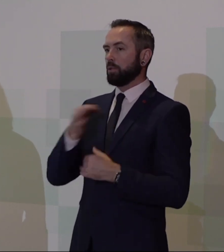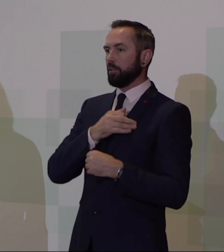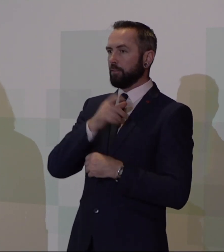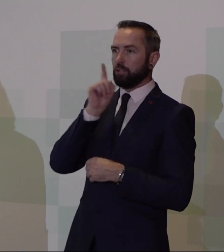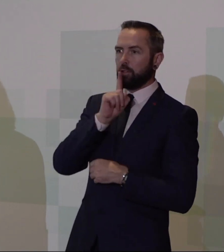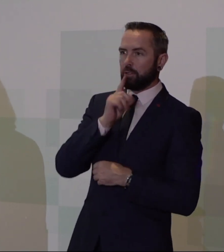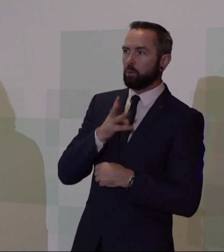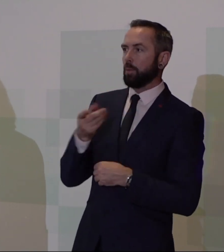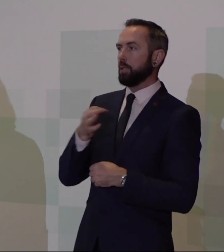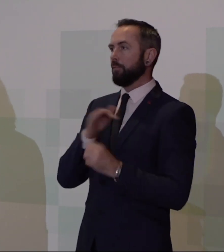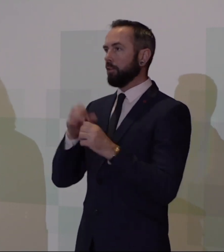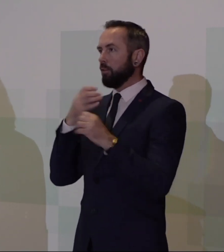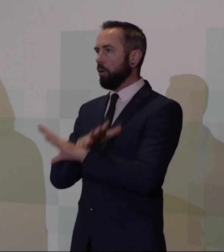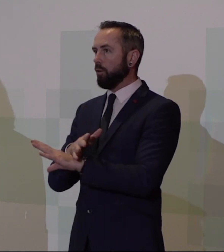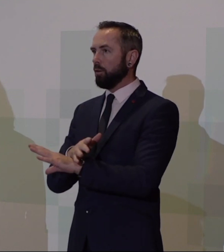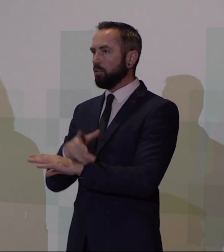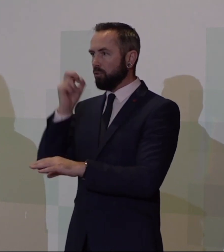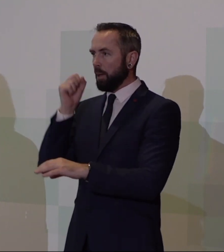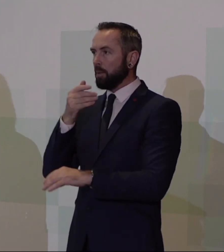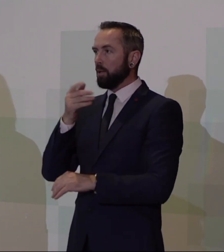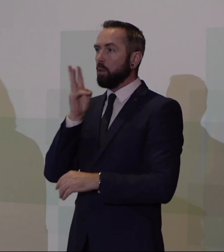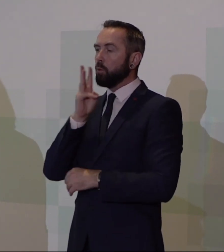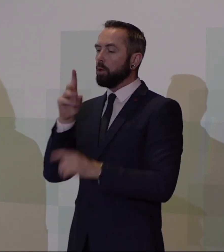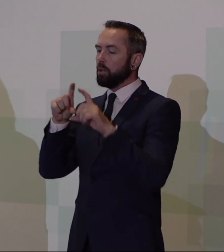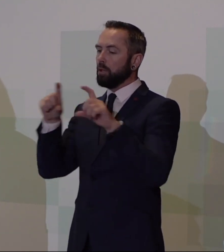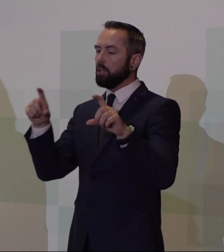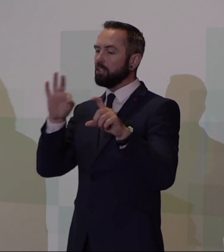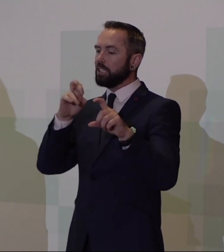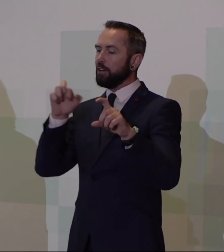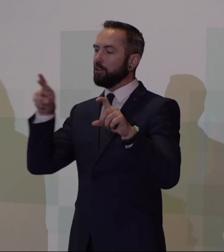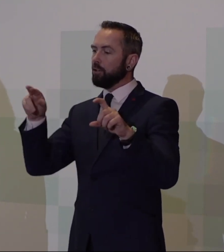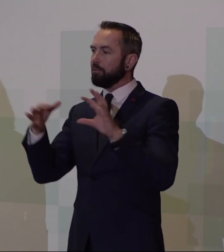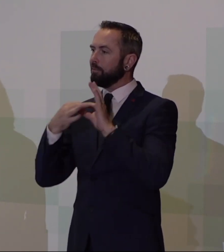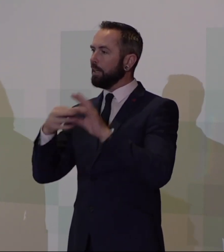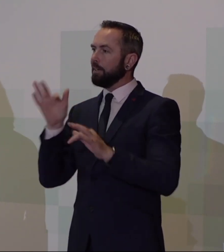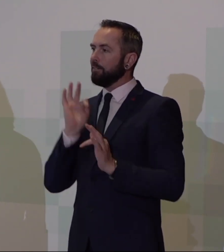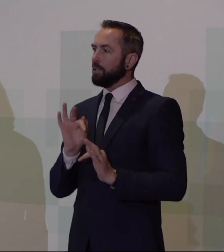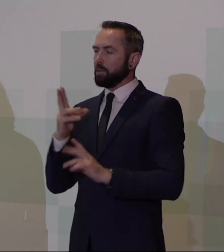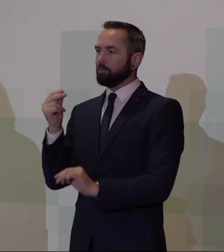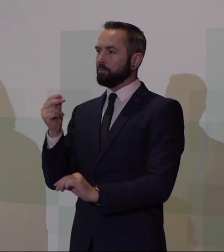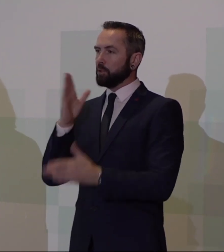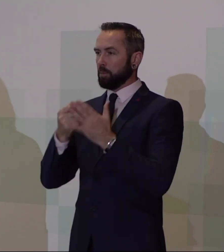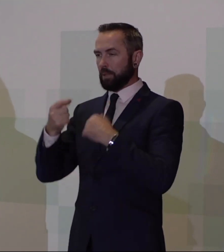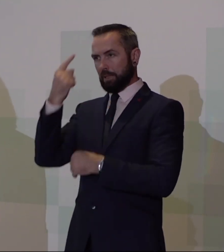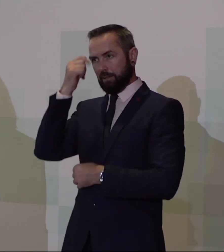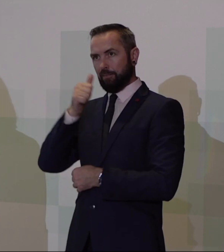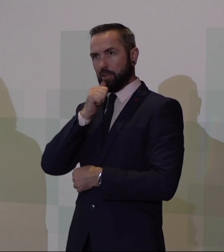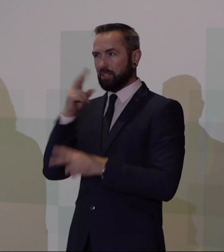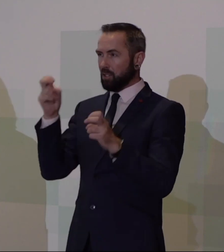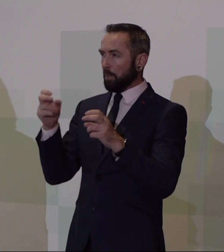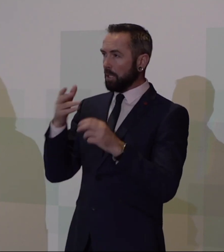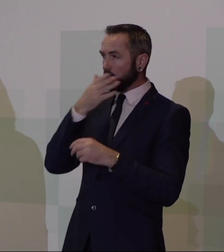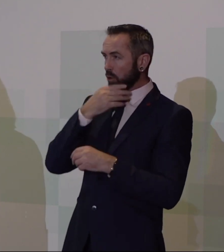good for all. We must remember that the word gender does not just relate to females, which can sometimes be the first thing that jumps to mind when the topic is